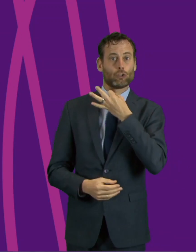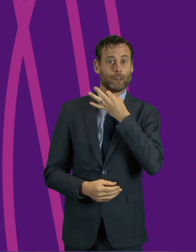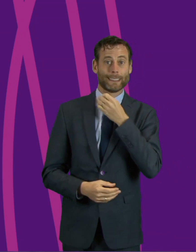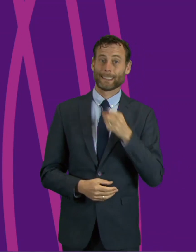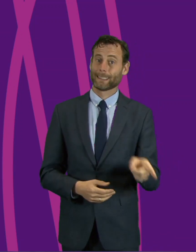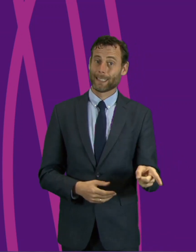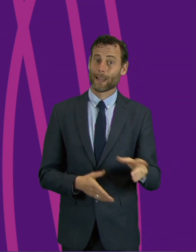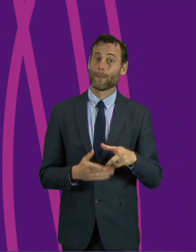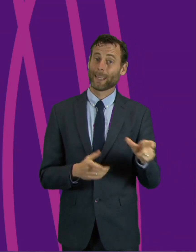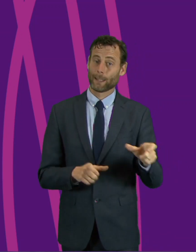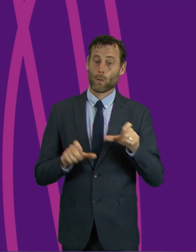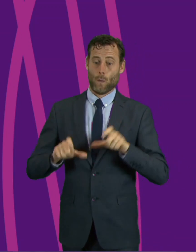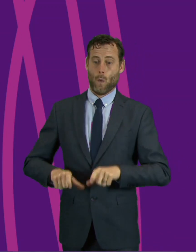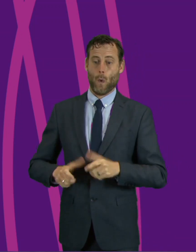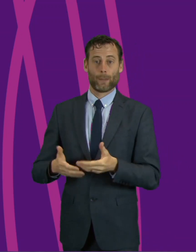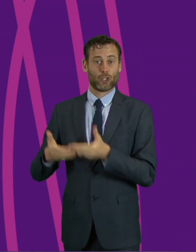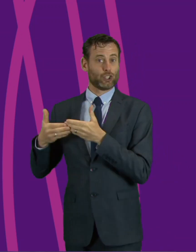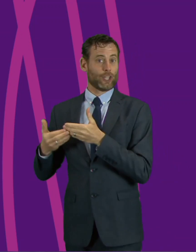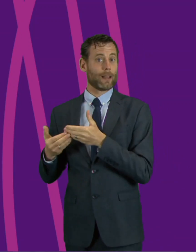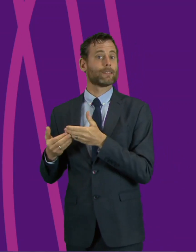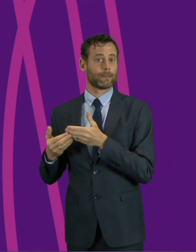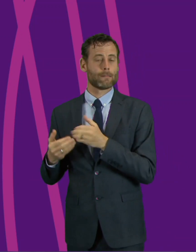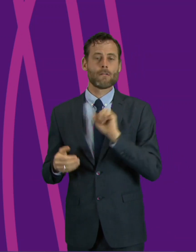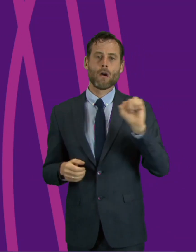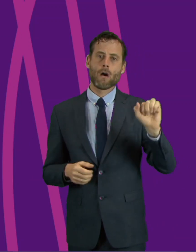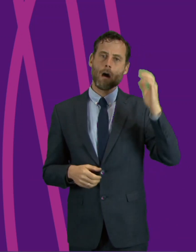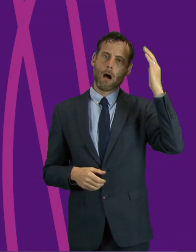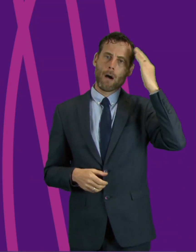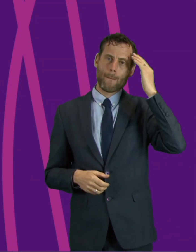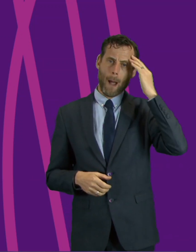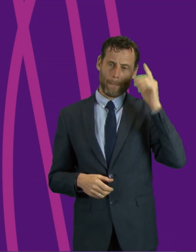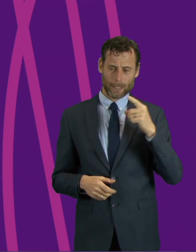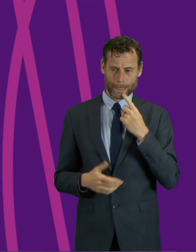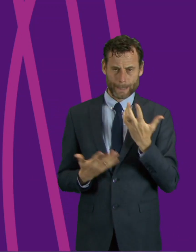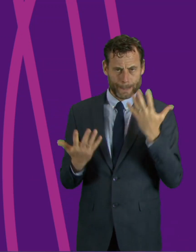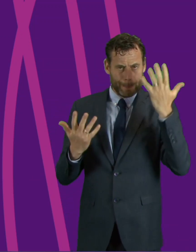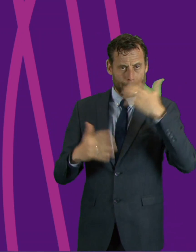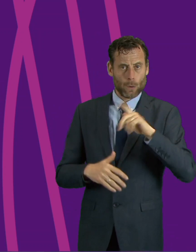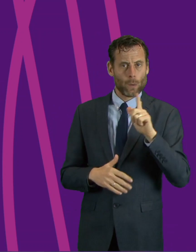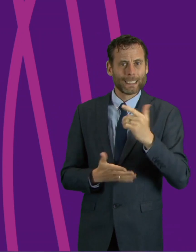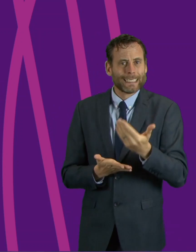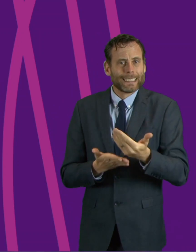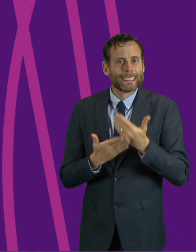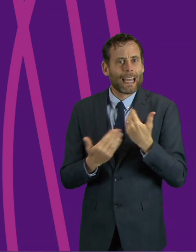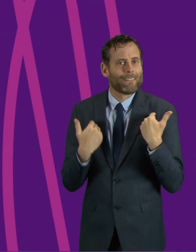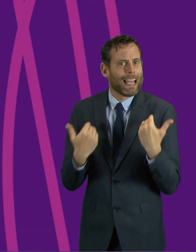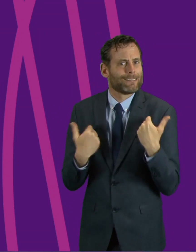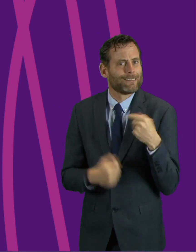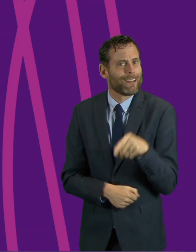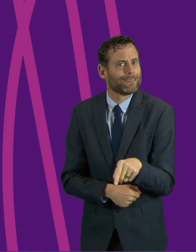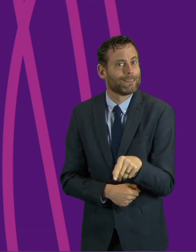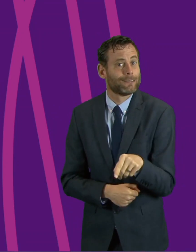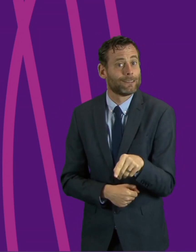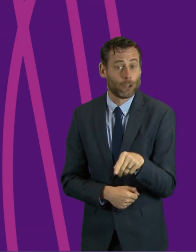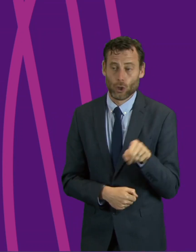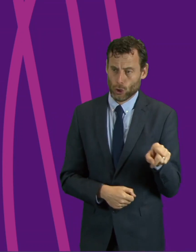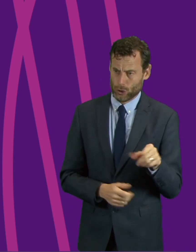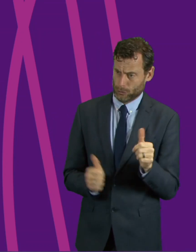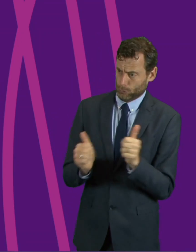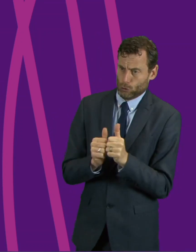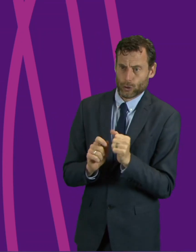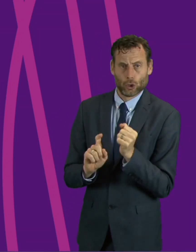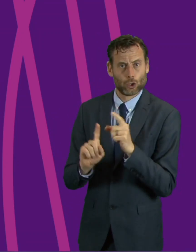asked me to raise the issue of safe exercise. She's very supportive of the Scottish Government's approach and the need